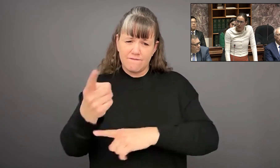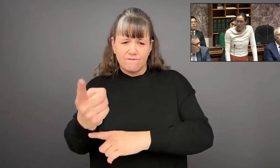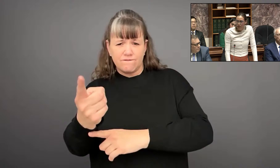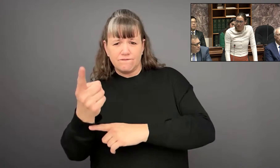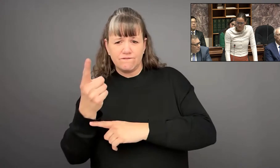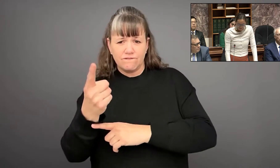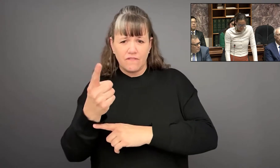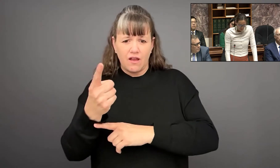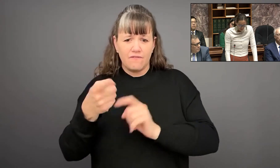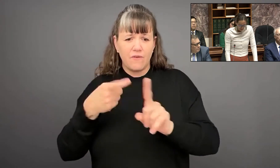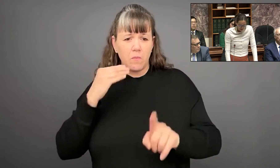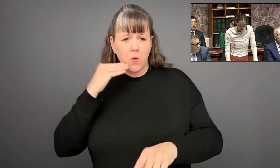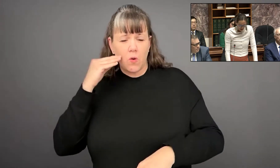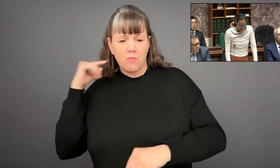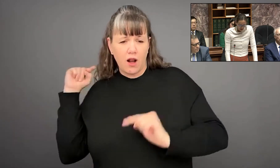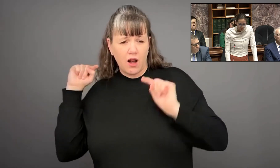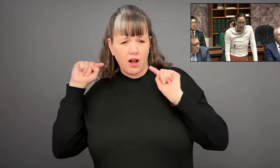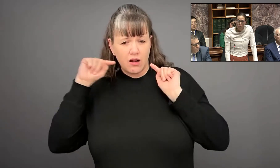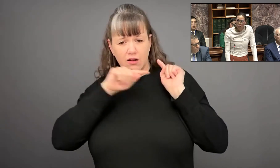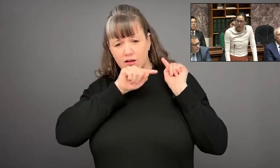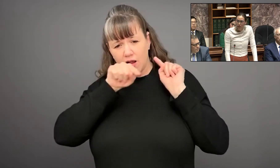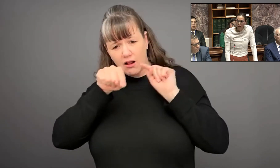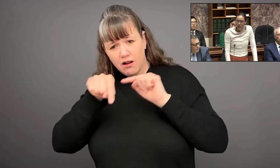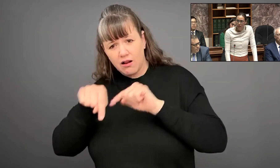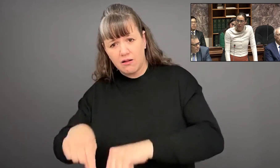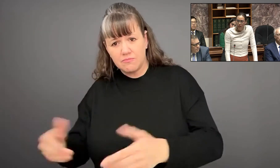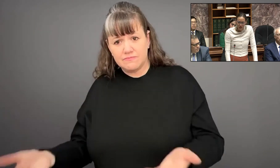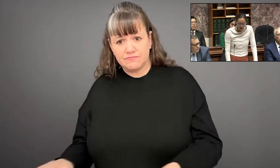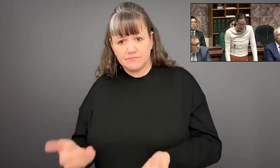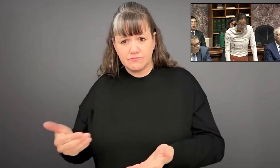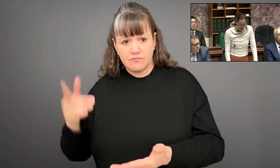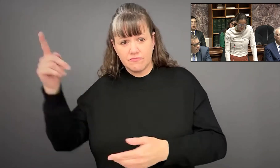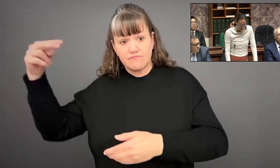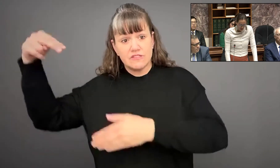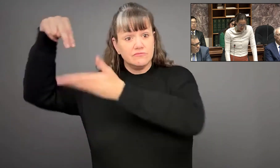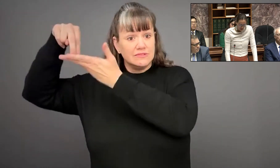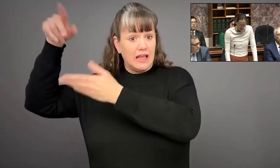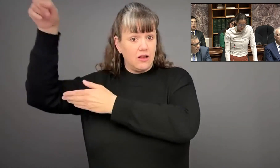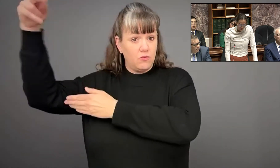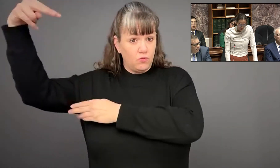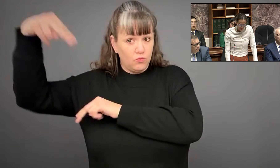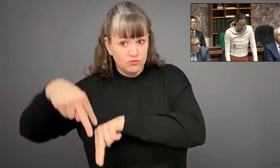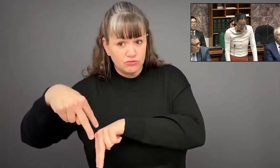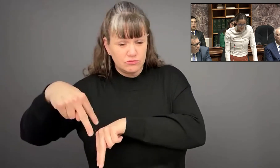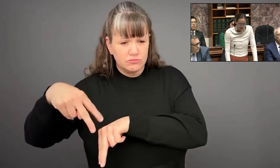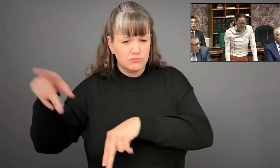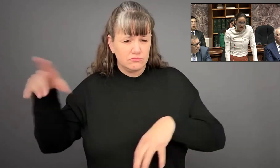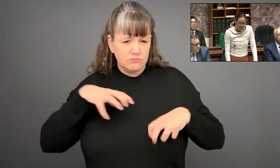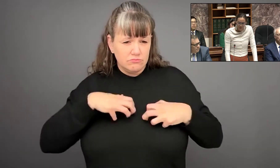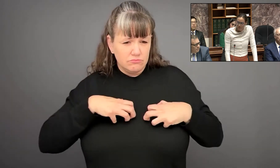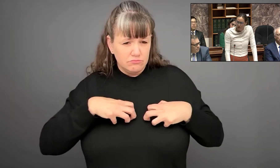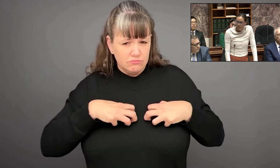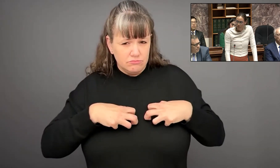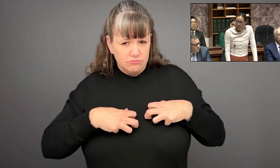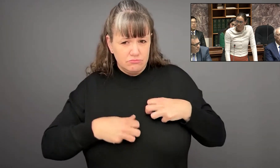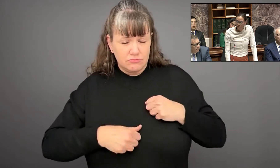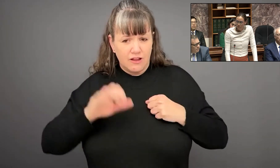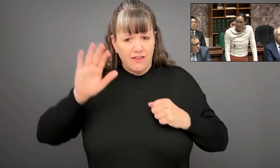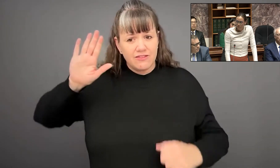in the gallery and they're mourning the loss of their family